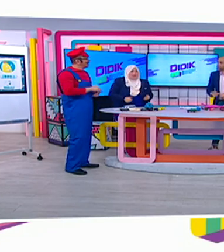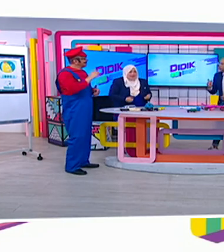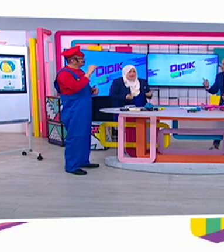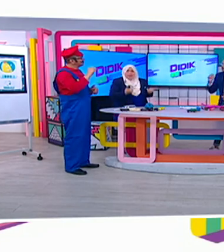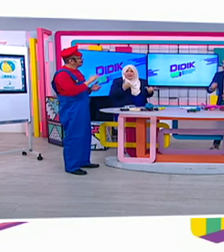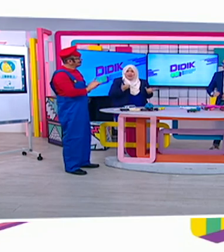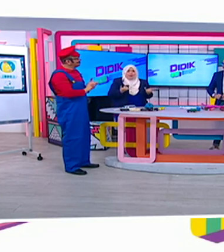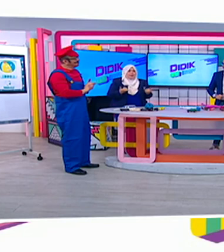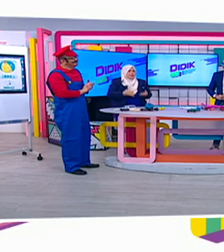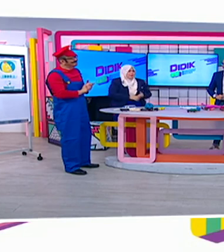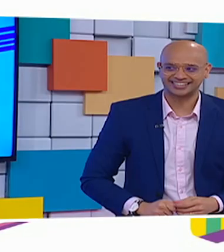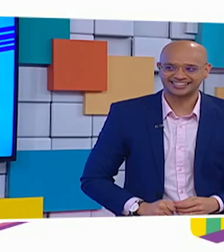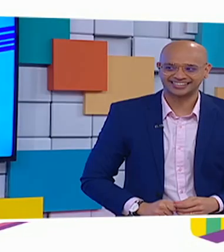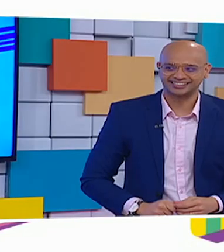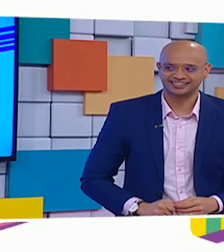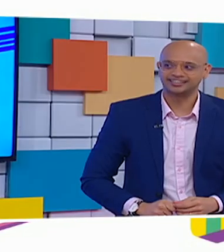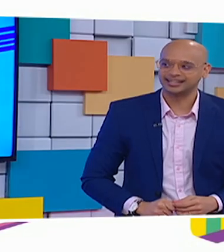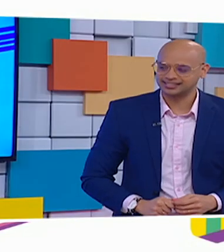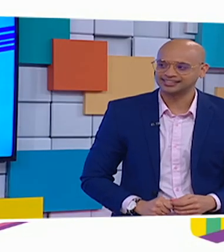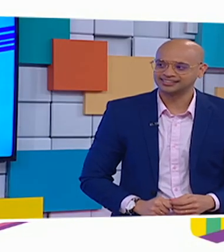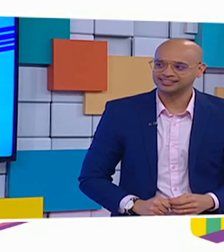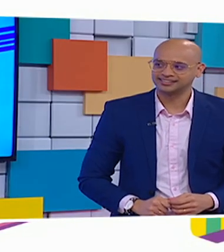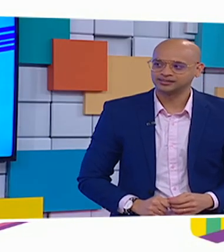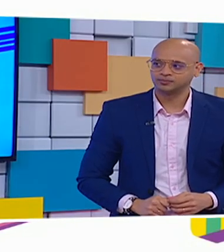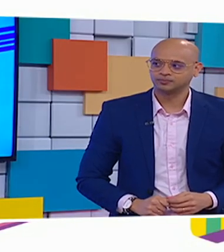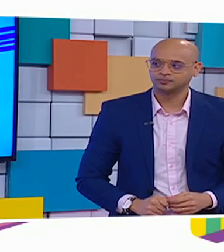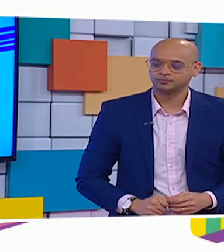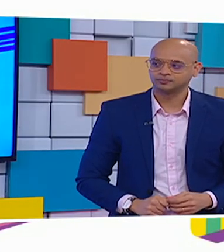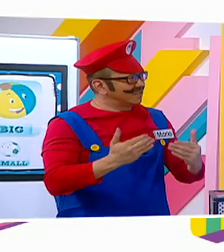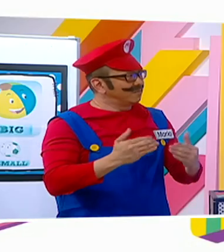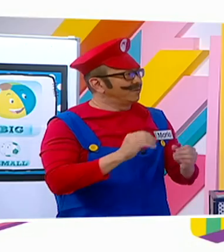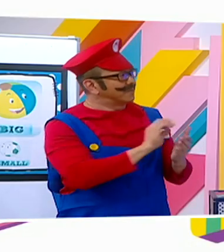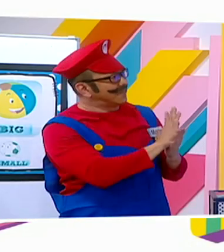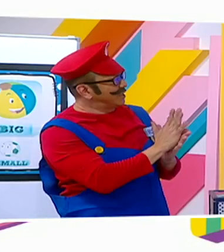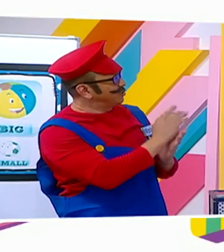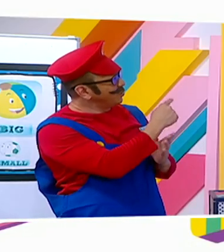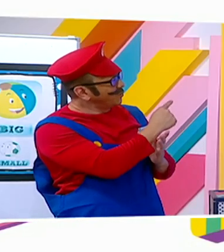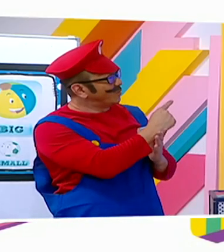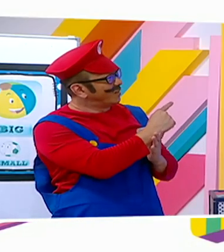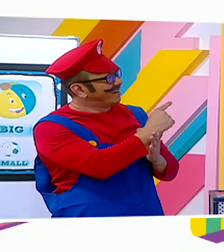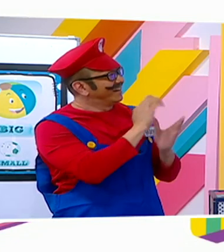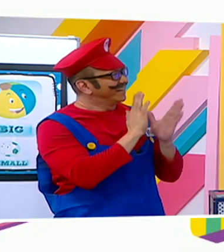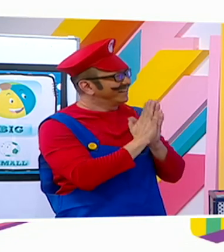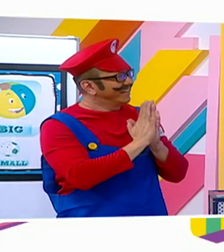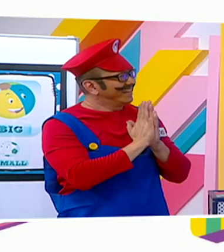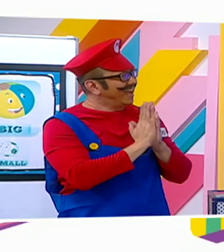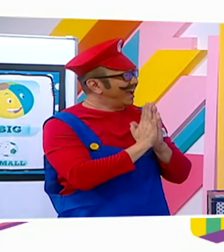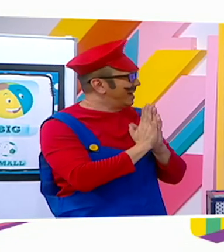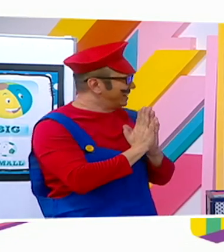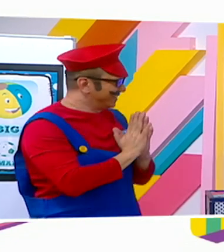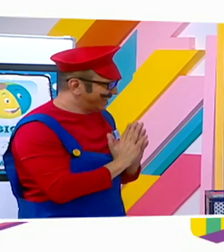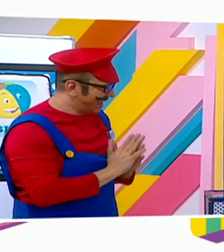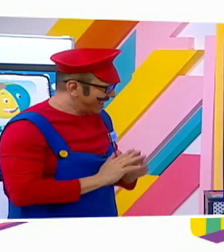Okay, so what are we going to do next? Yeah, Sean. Yes. Now, can I proceed with slideshow? Oh, yes, over